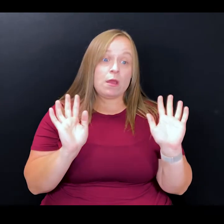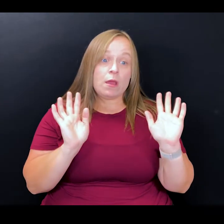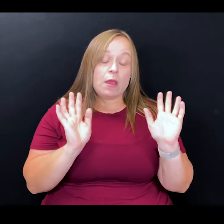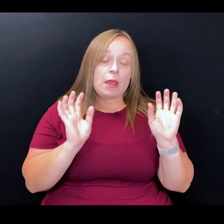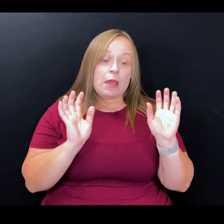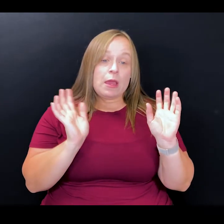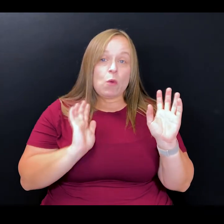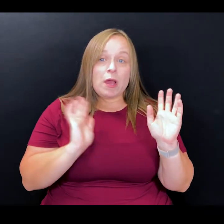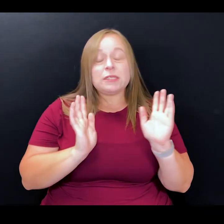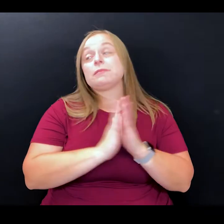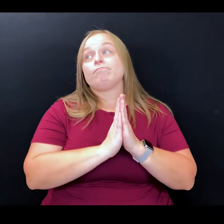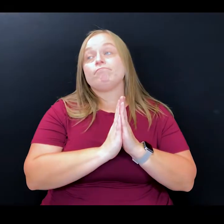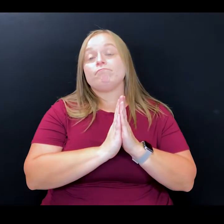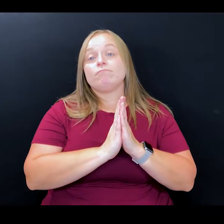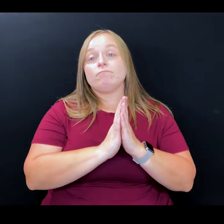was